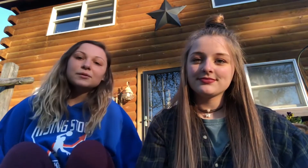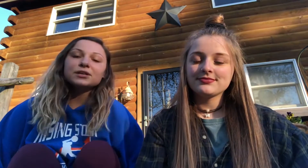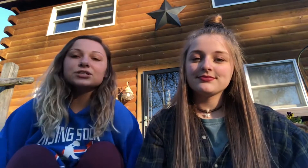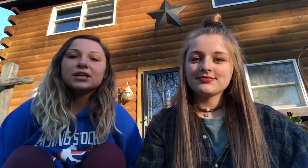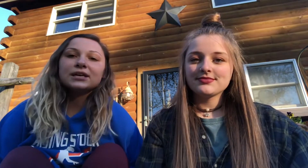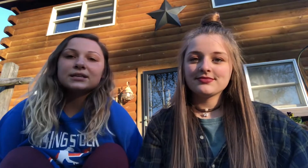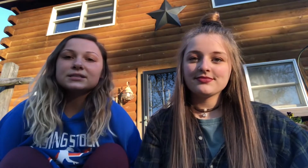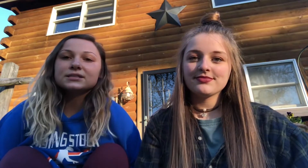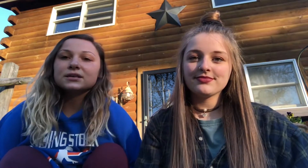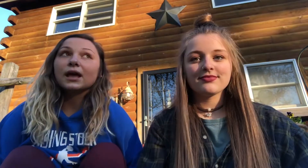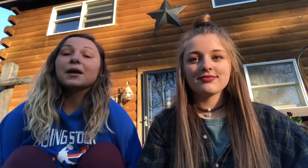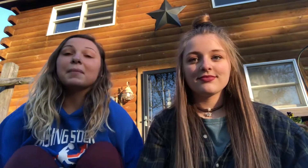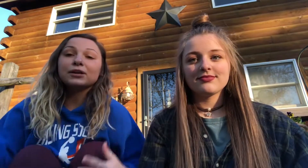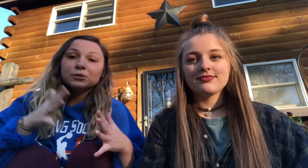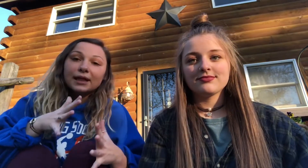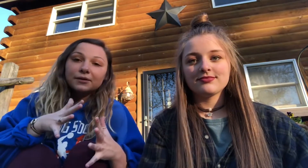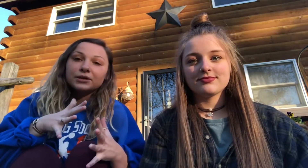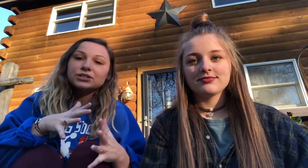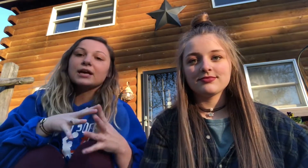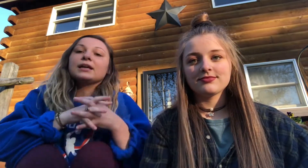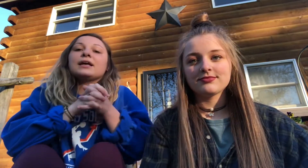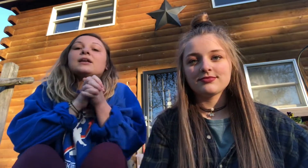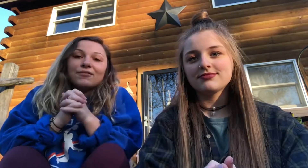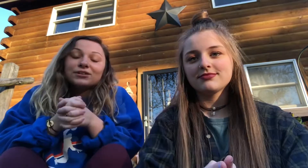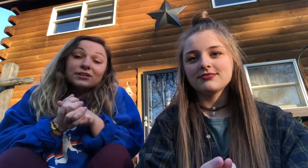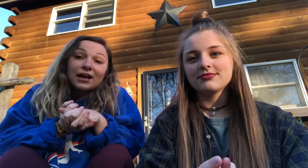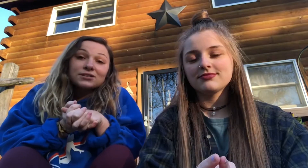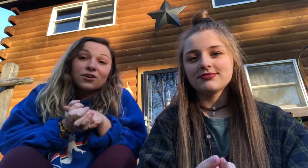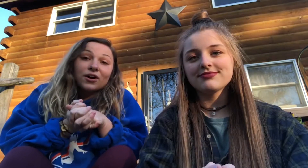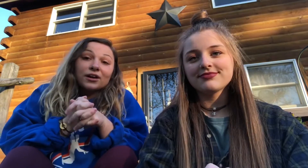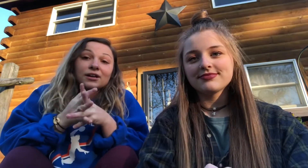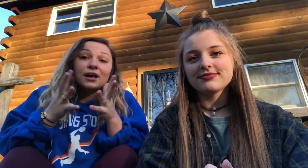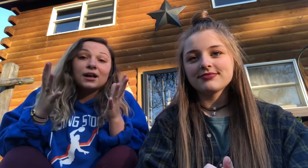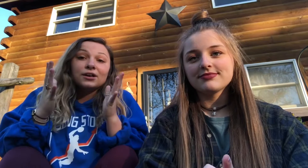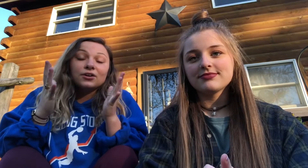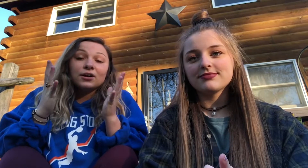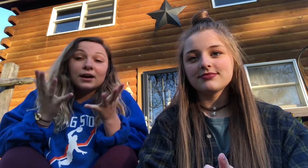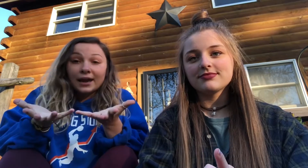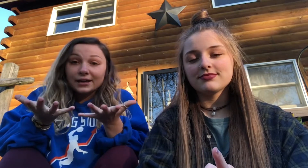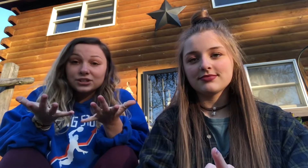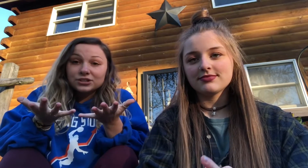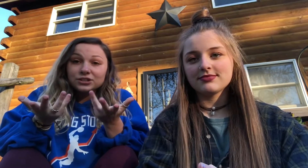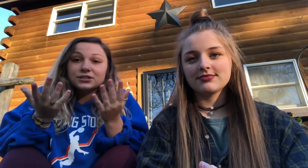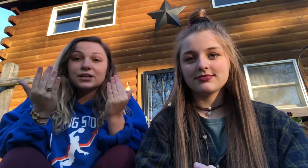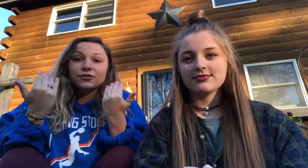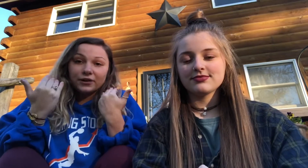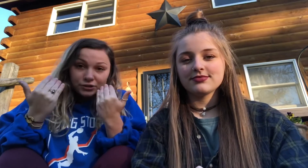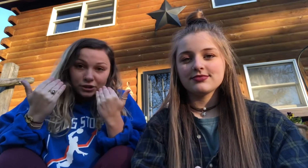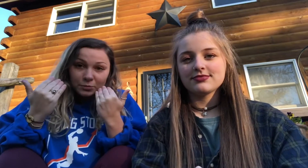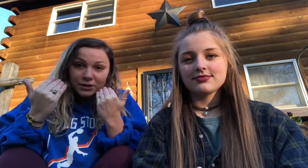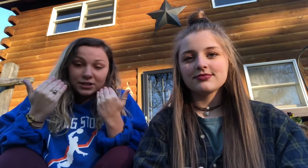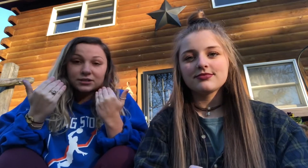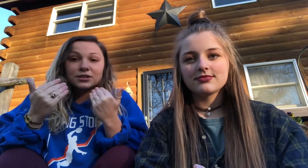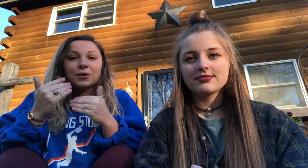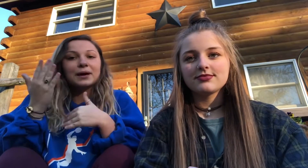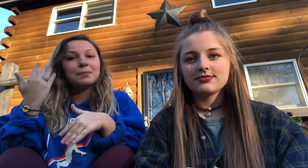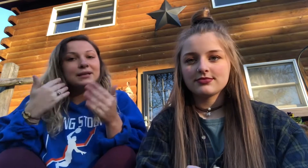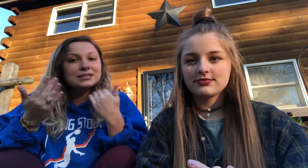Language is a manual language and it heavily relies on your hand gestures and your facial expression. So it might seem a